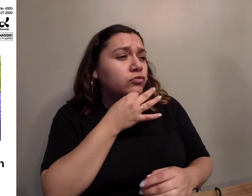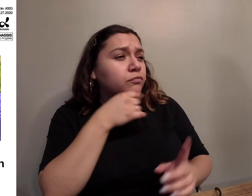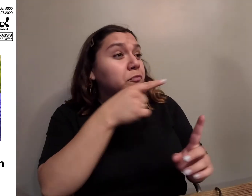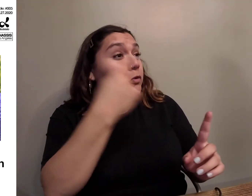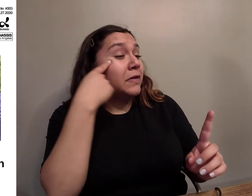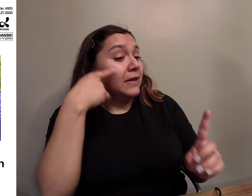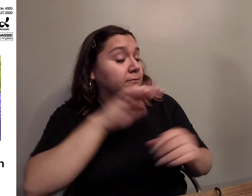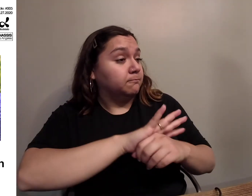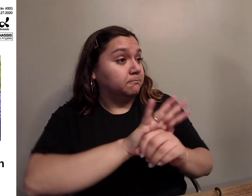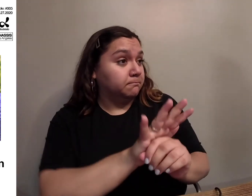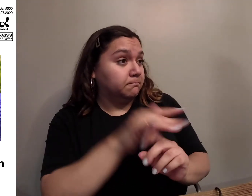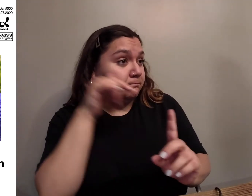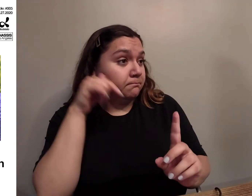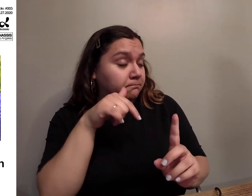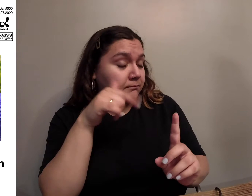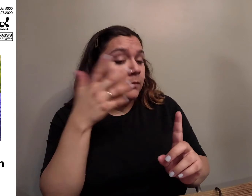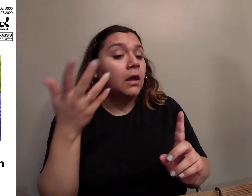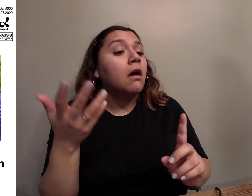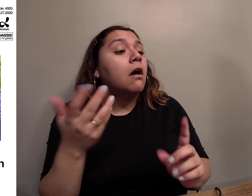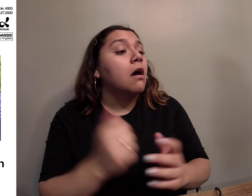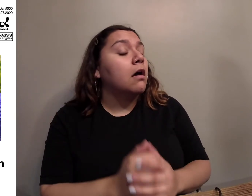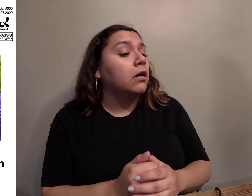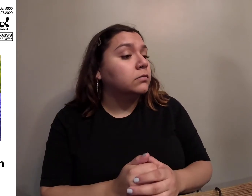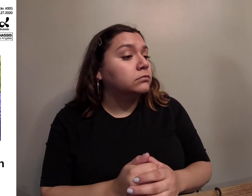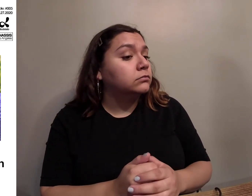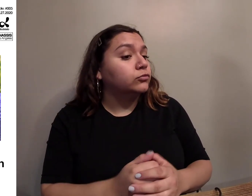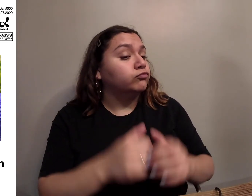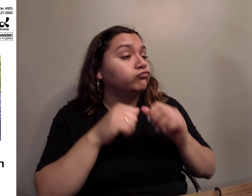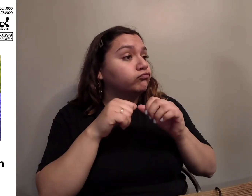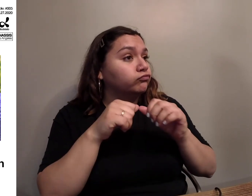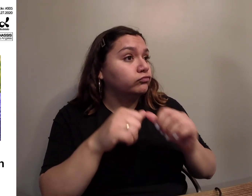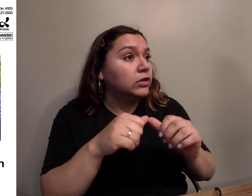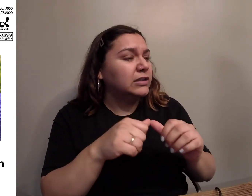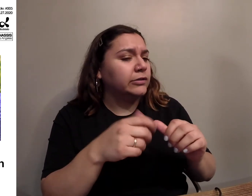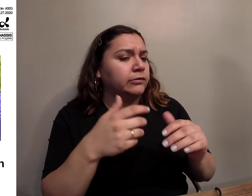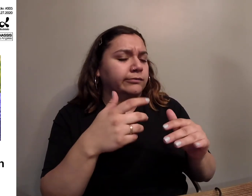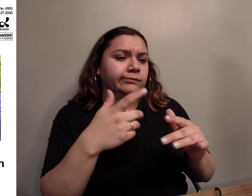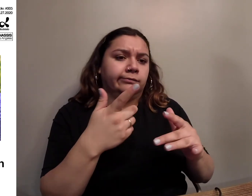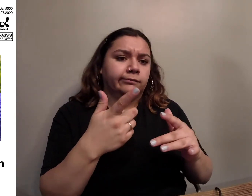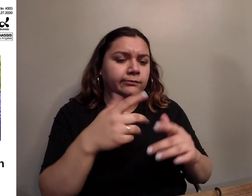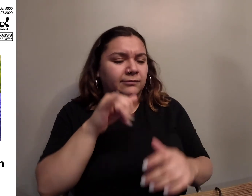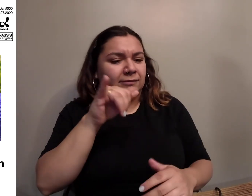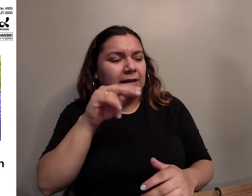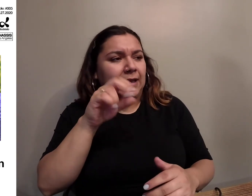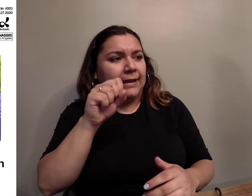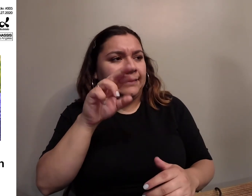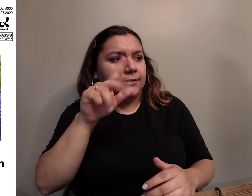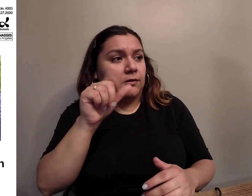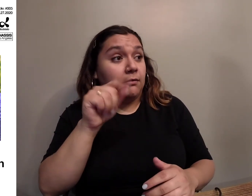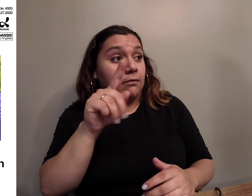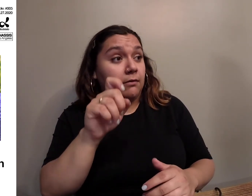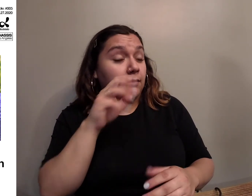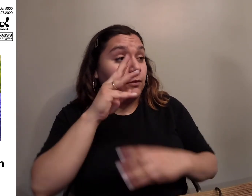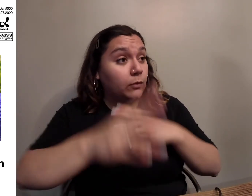this virus will further insulate the world, will make us